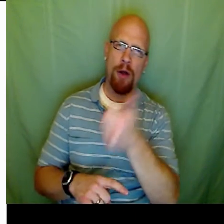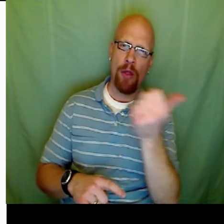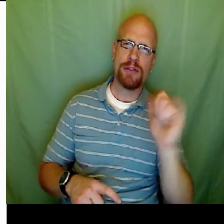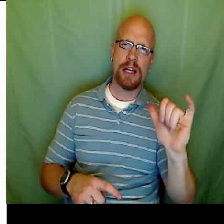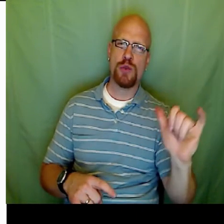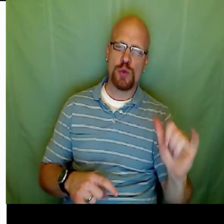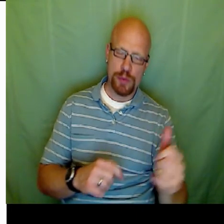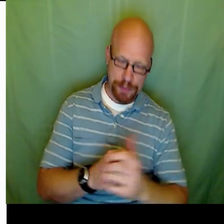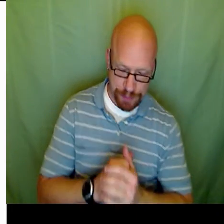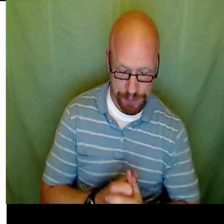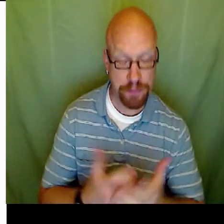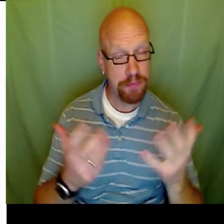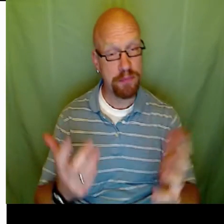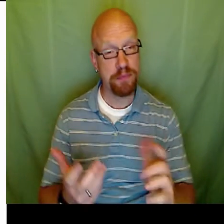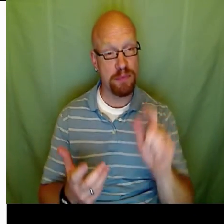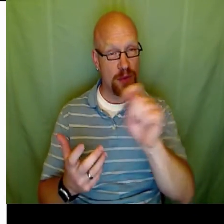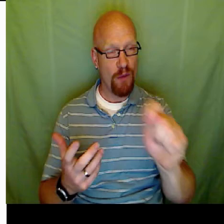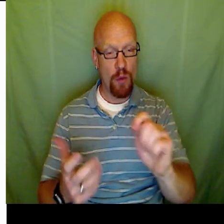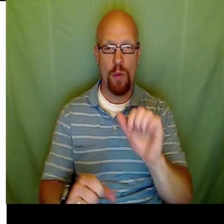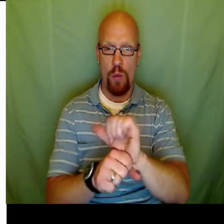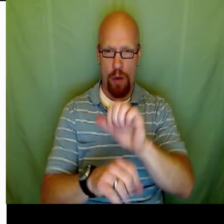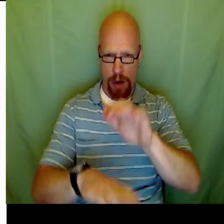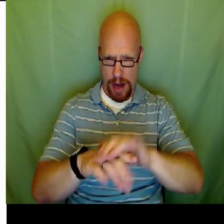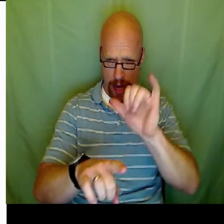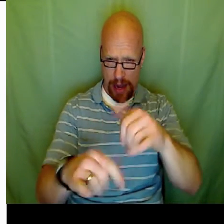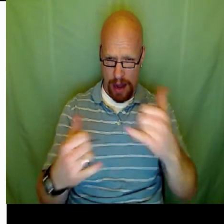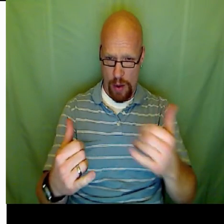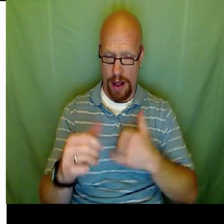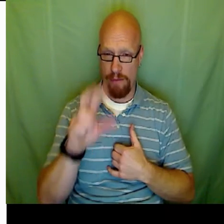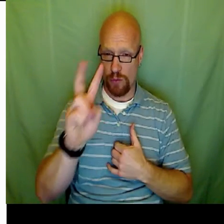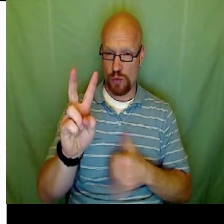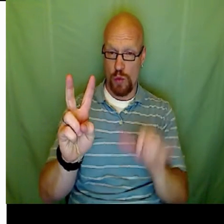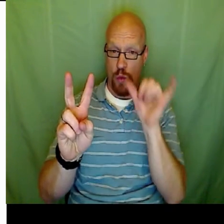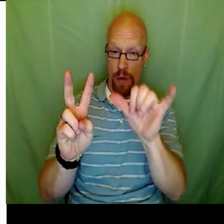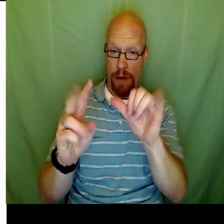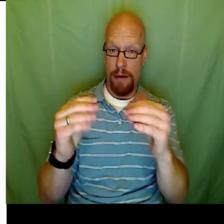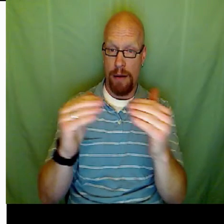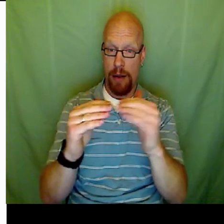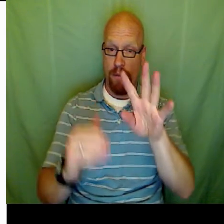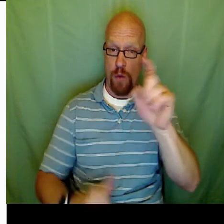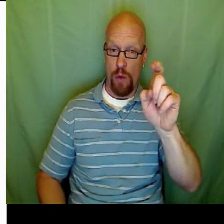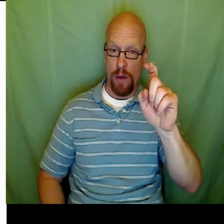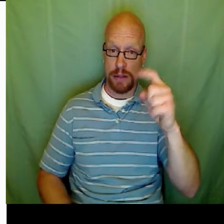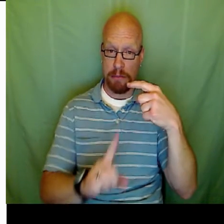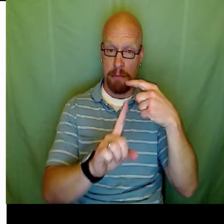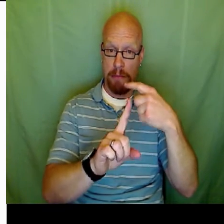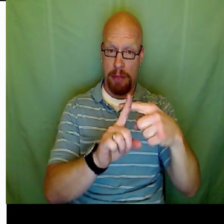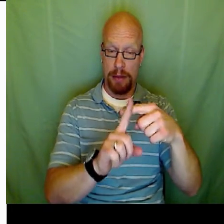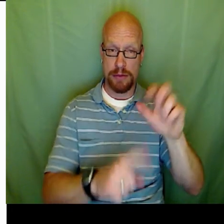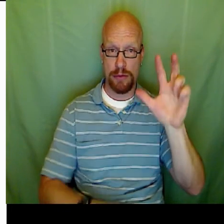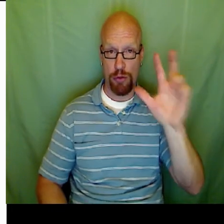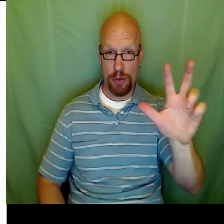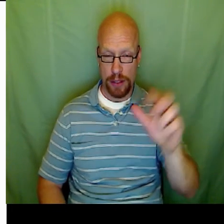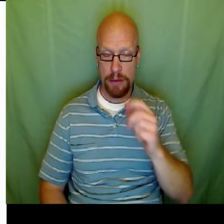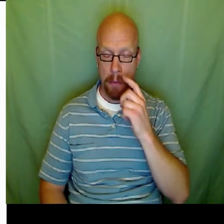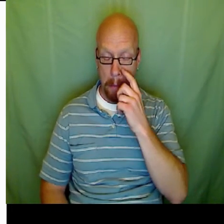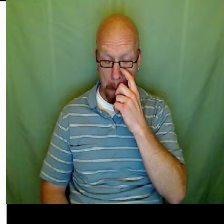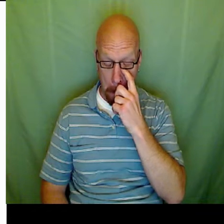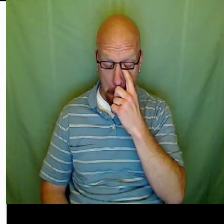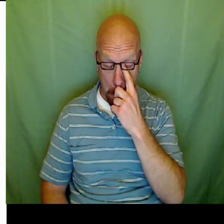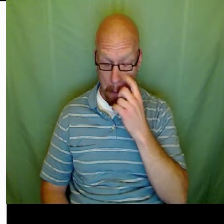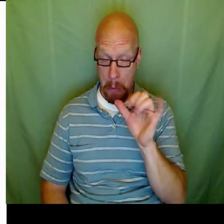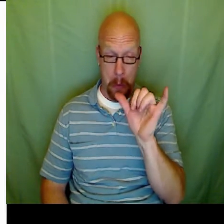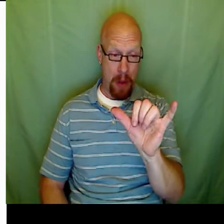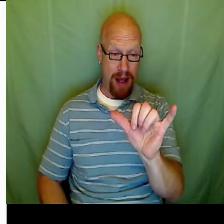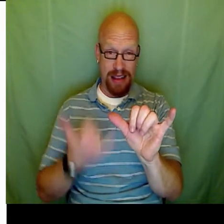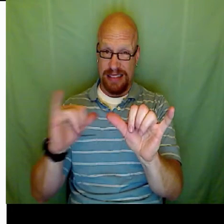rid of it. And then I need to work on the other side and add 4x there too. Now I have 2y equals 4x